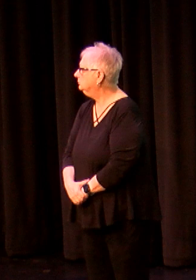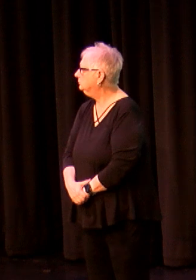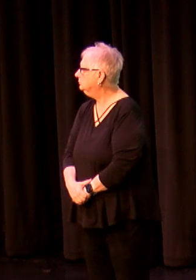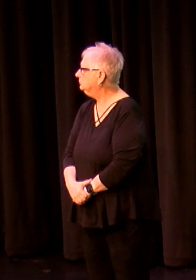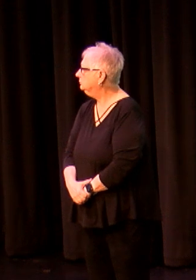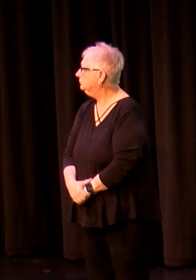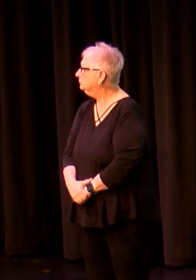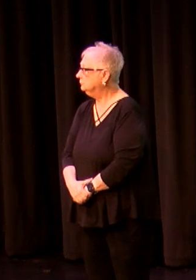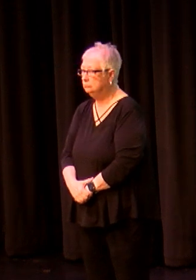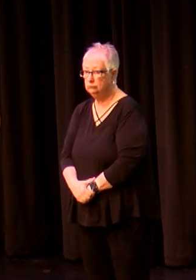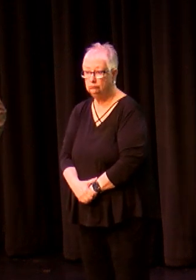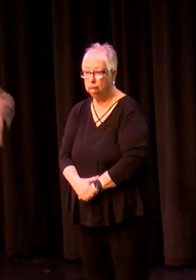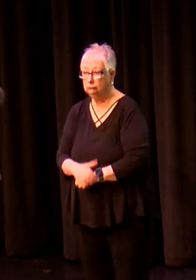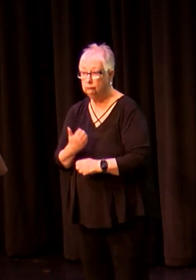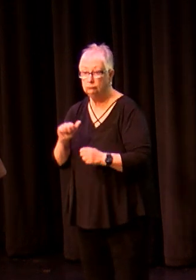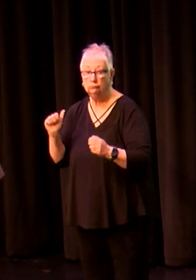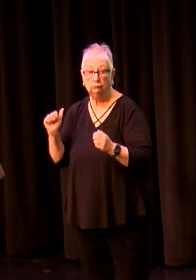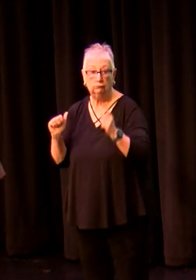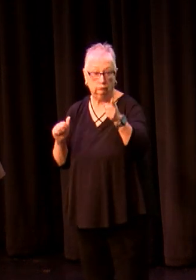Other hands?